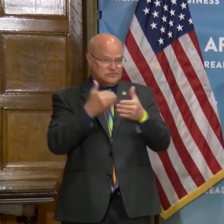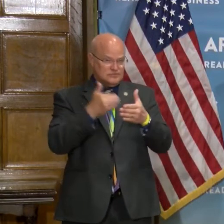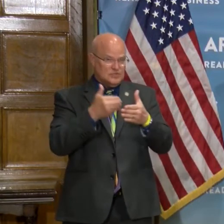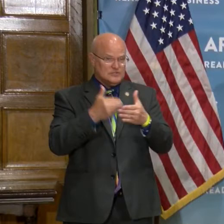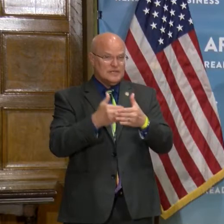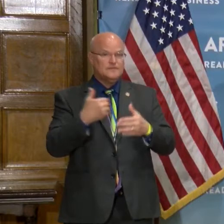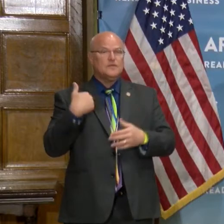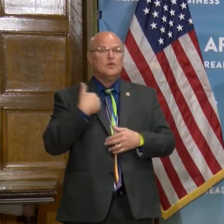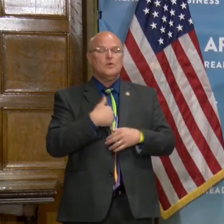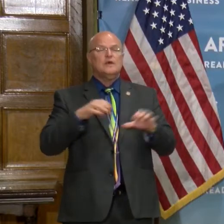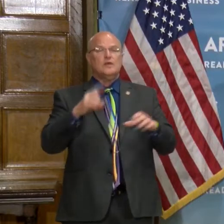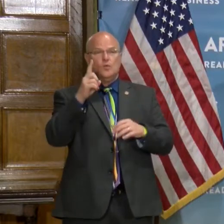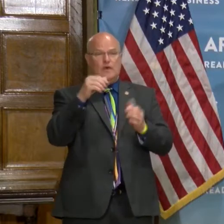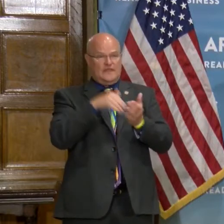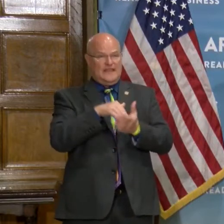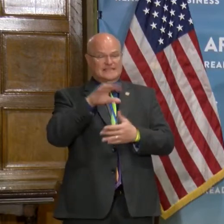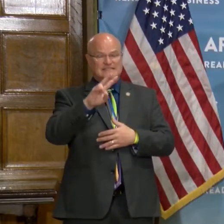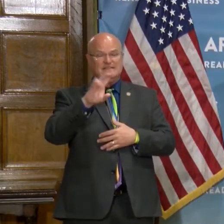closely. We did do